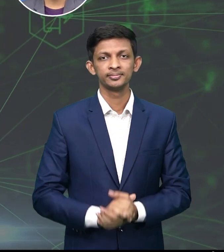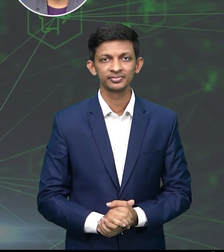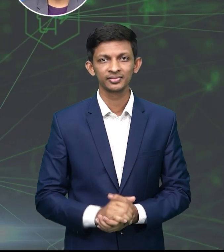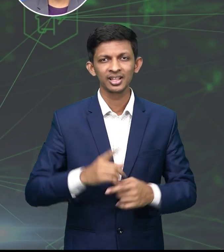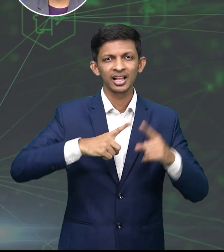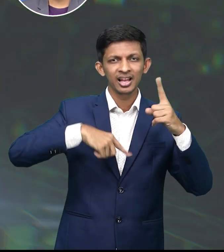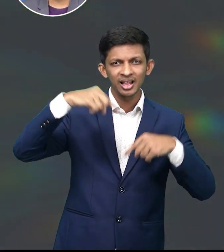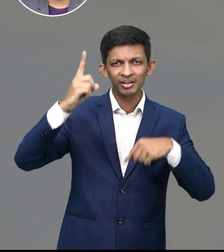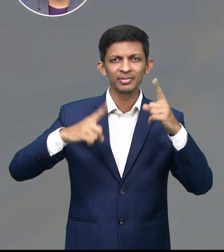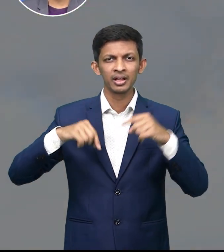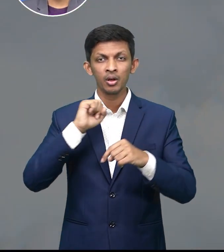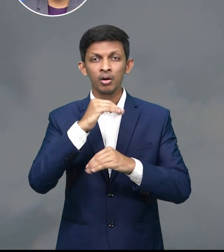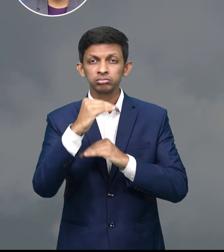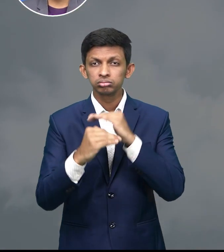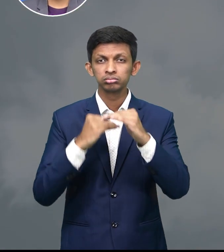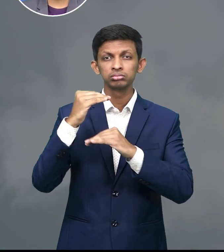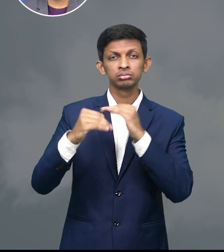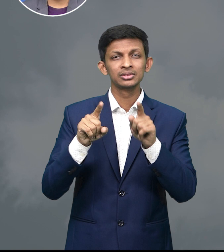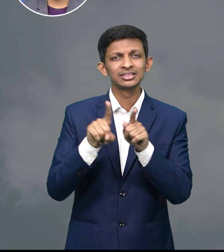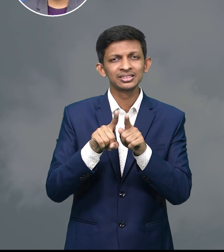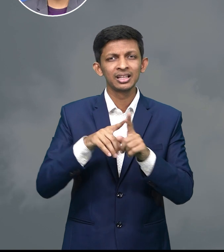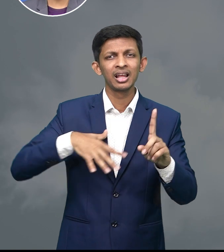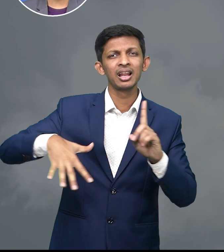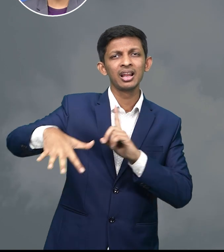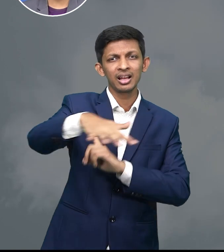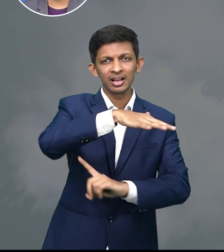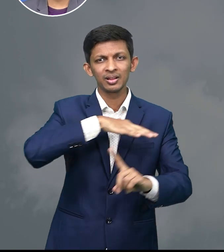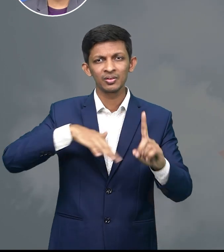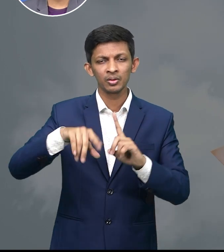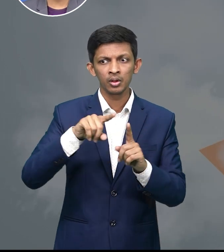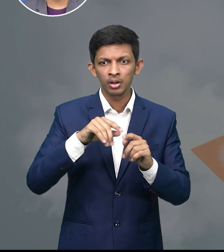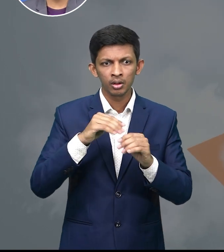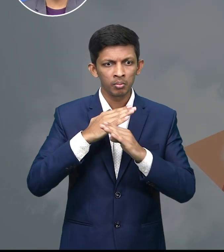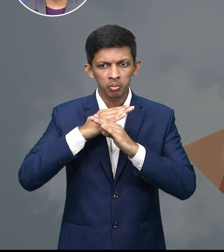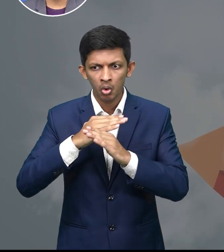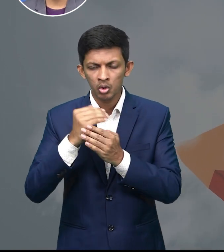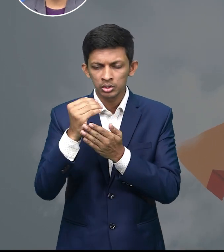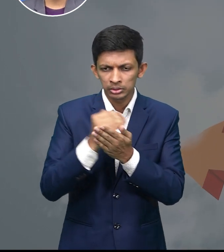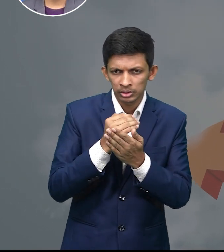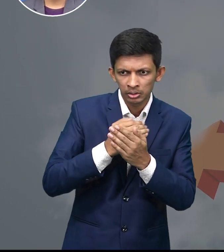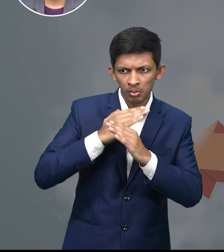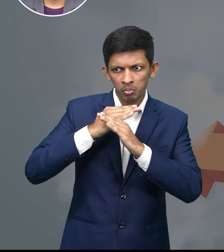generations. Economic development is linked to environmental conservation.